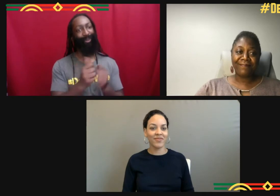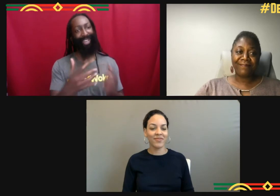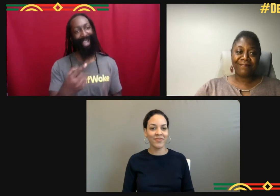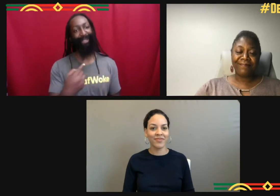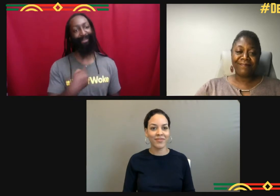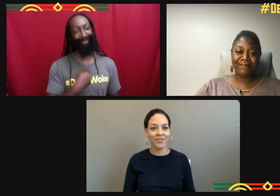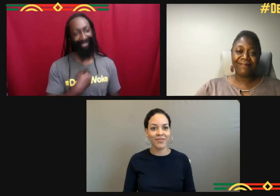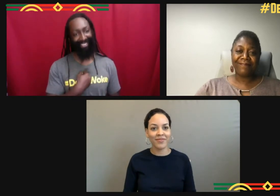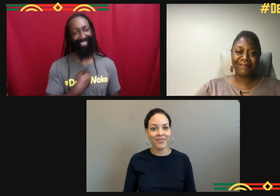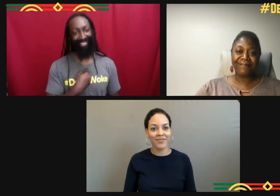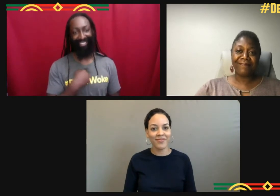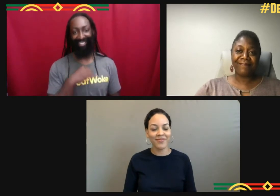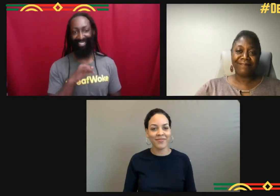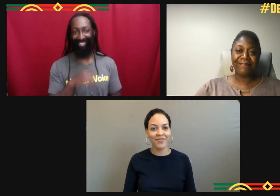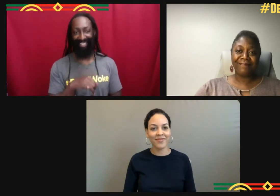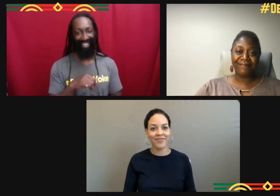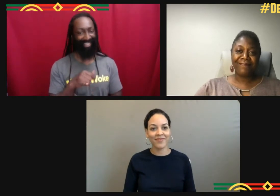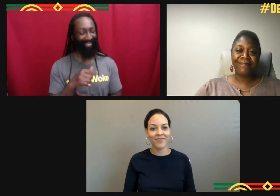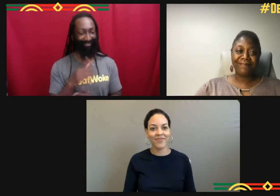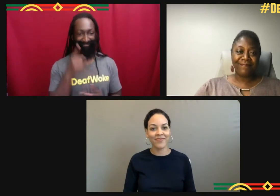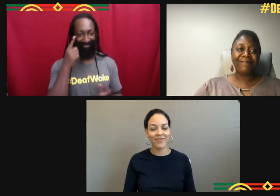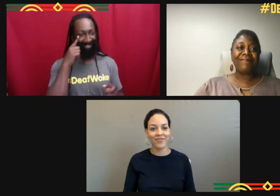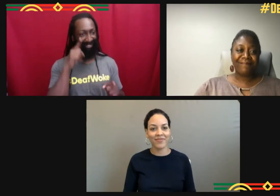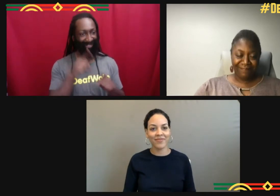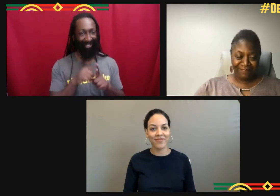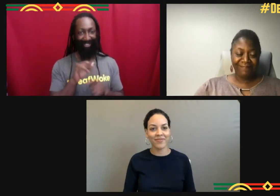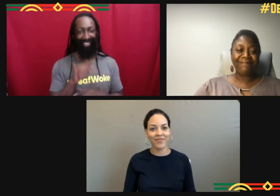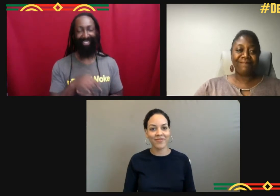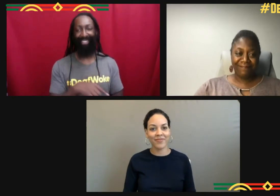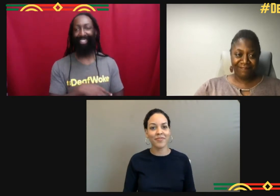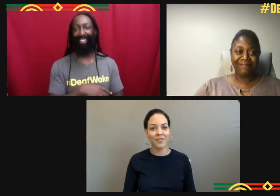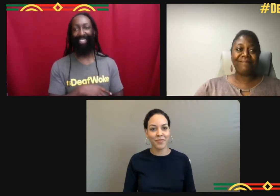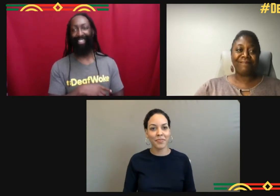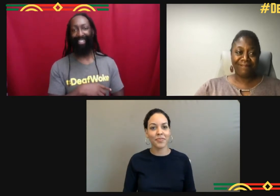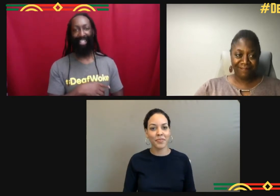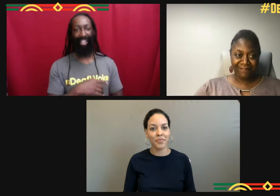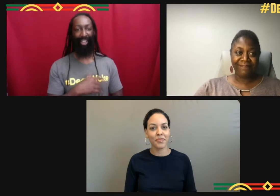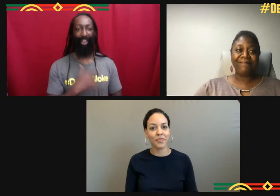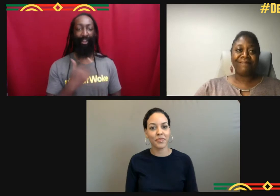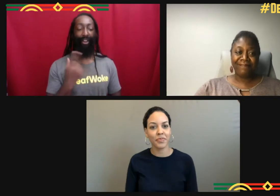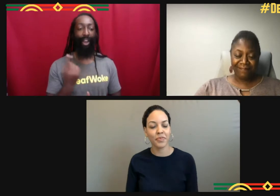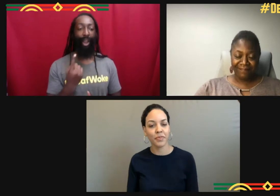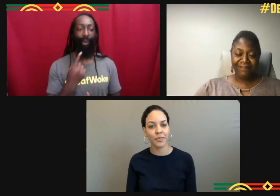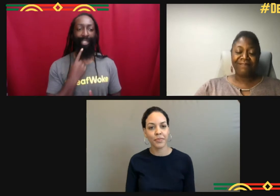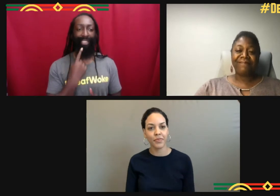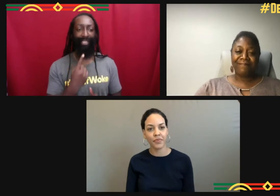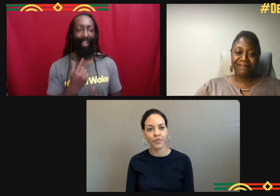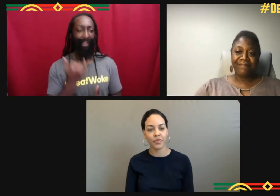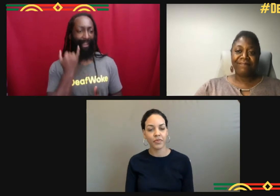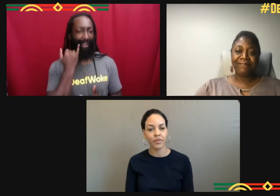I agree. There's no you without me. I totally agree with that.